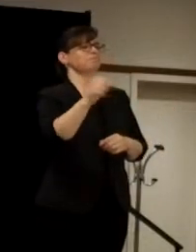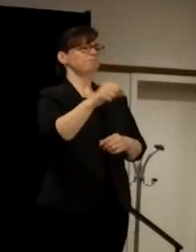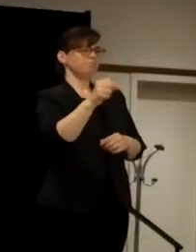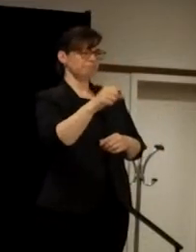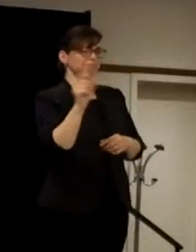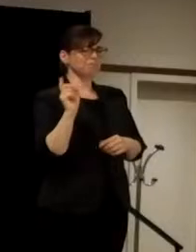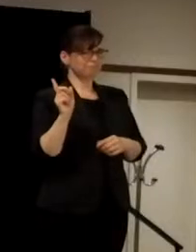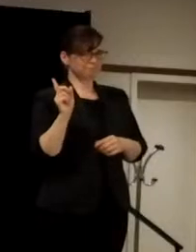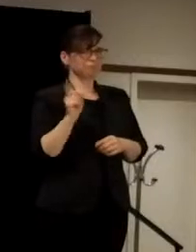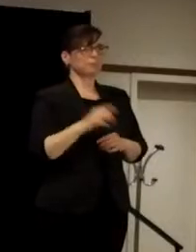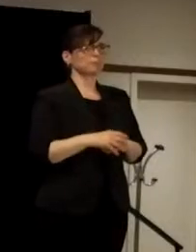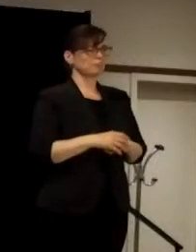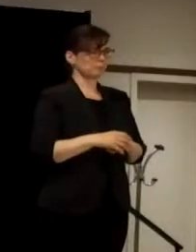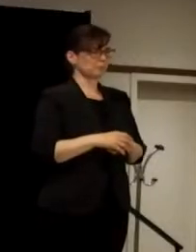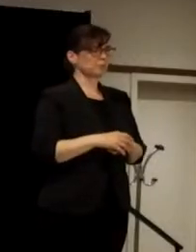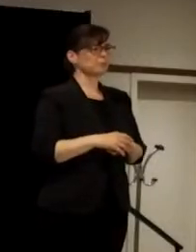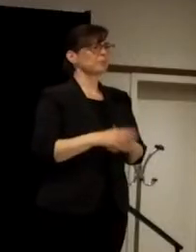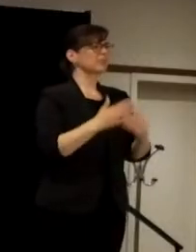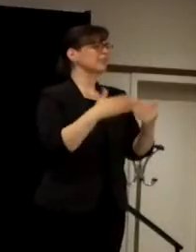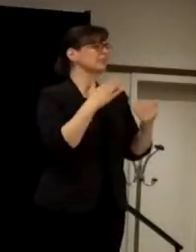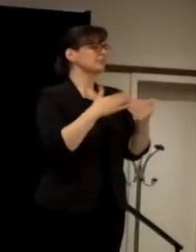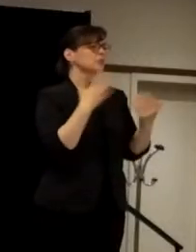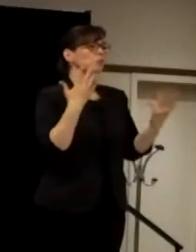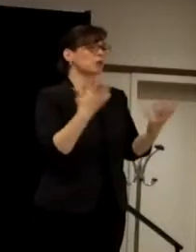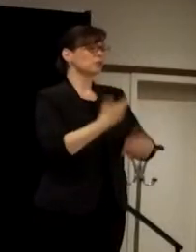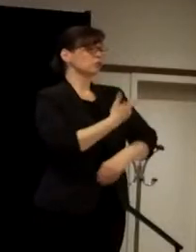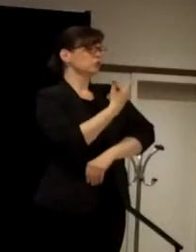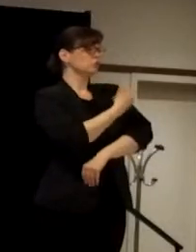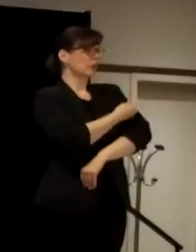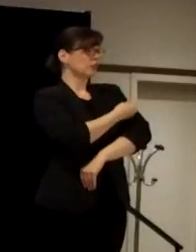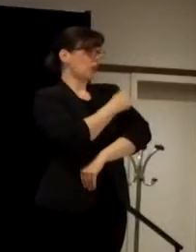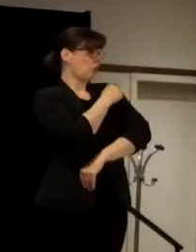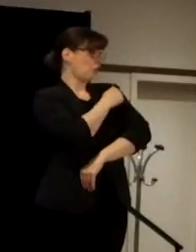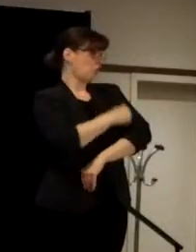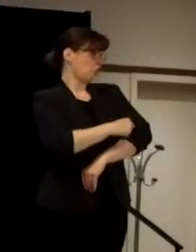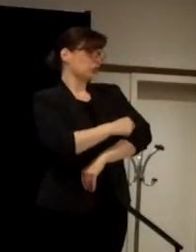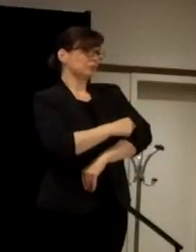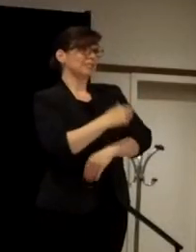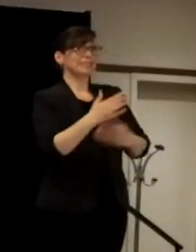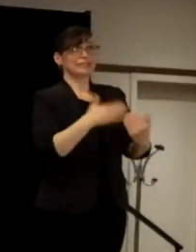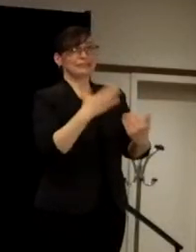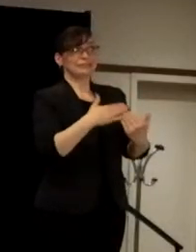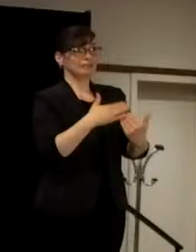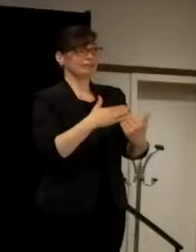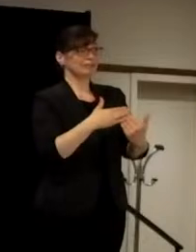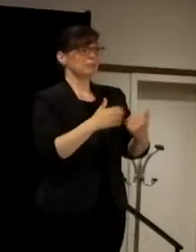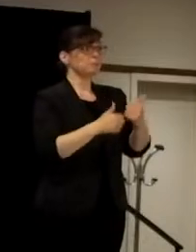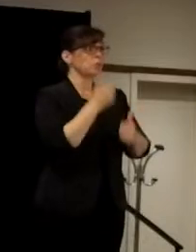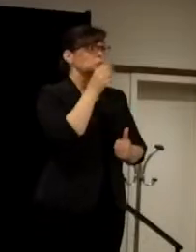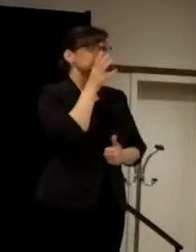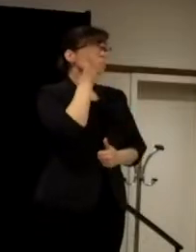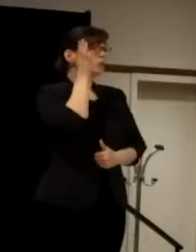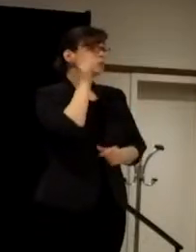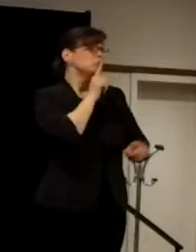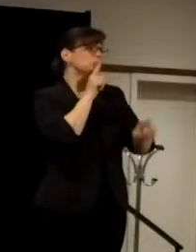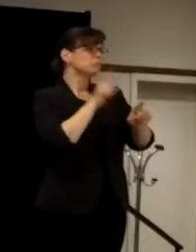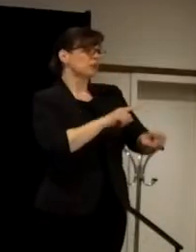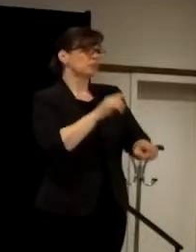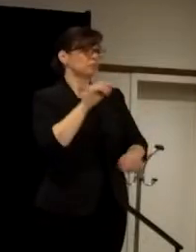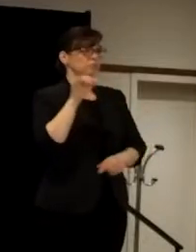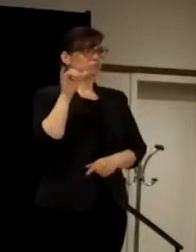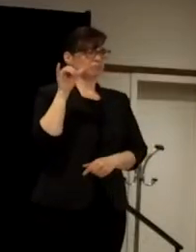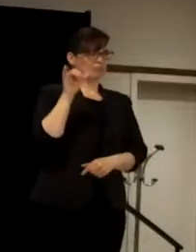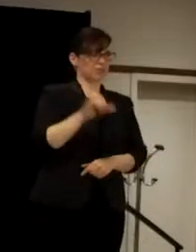again, the easiest one, it's about shots in arms, right? So the most parents that responded, they were going to allow